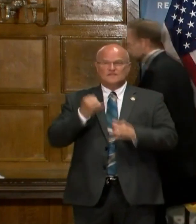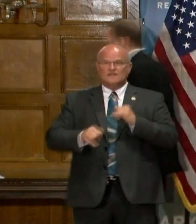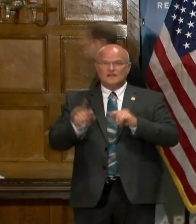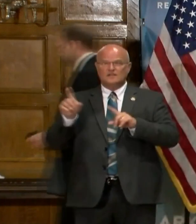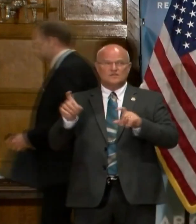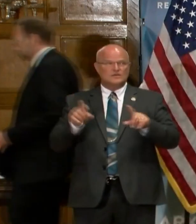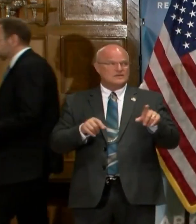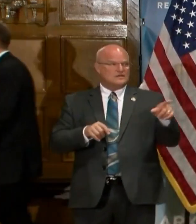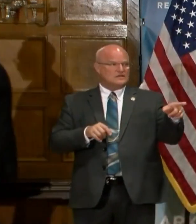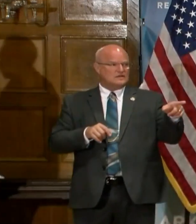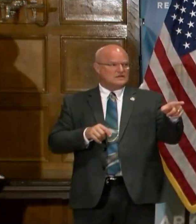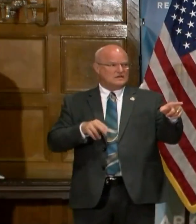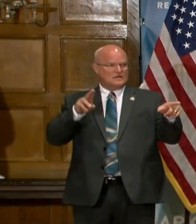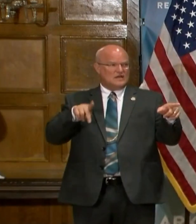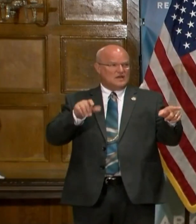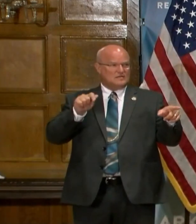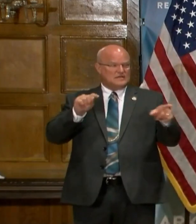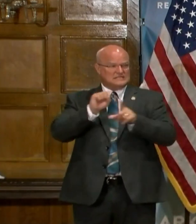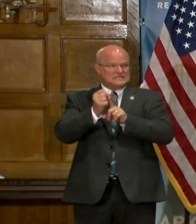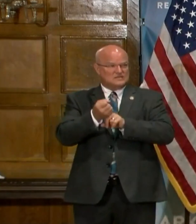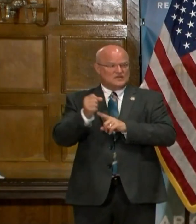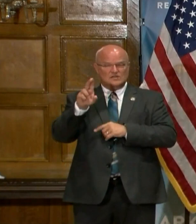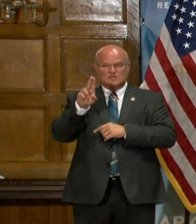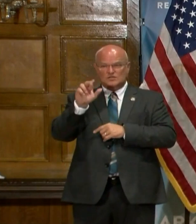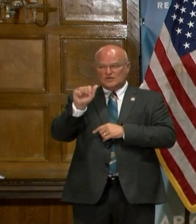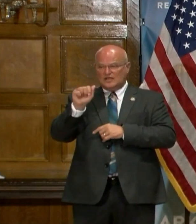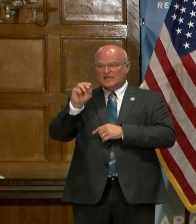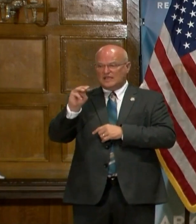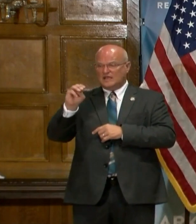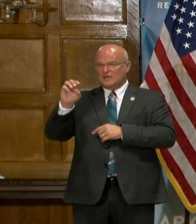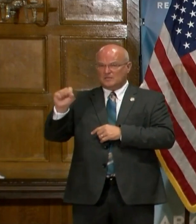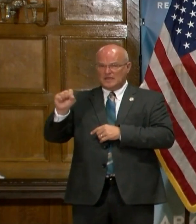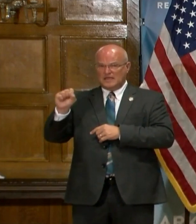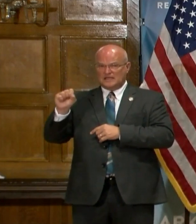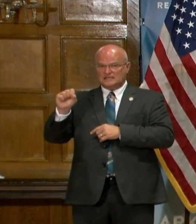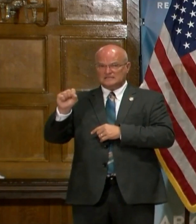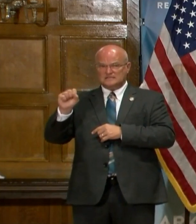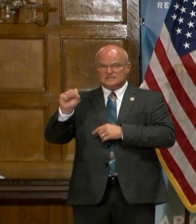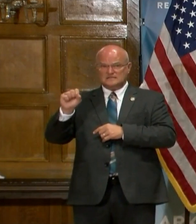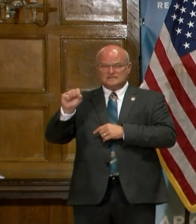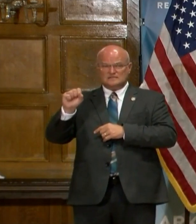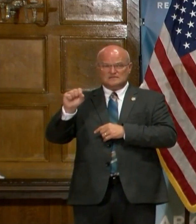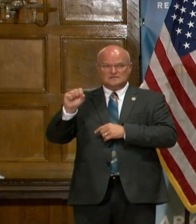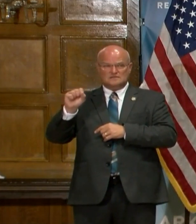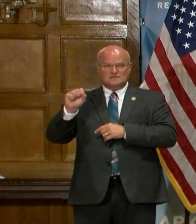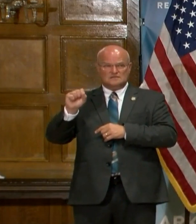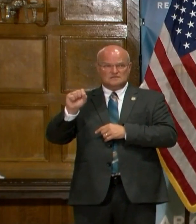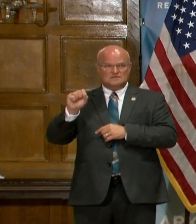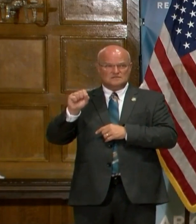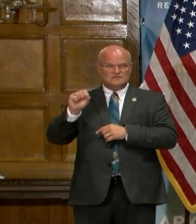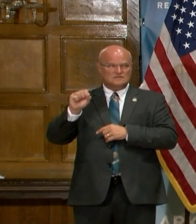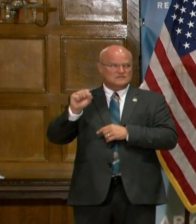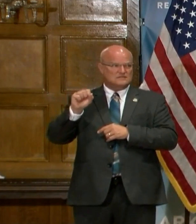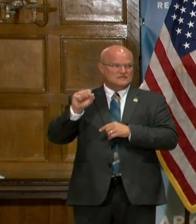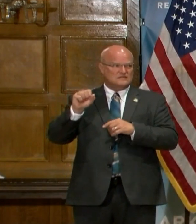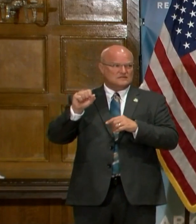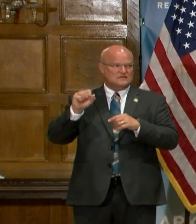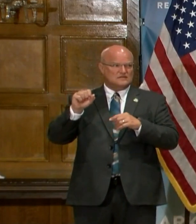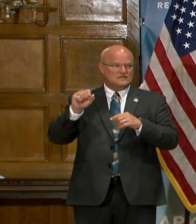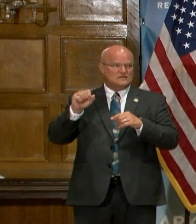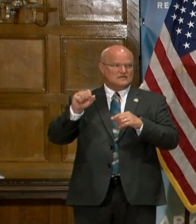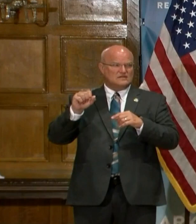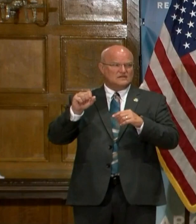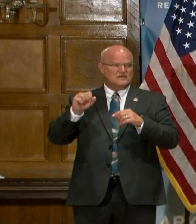question? Do we have any update on the situation at the UAMS hospital, or are there any other hospitals in the state that are